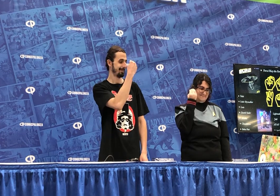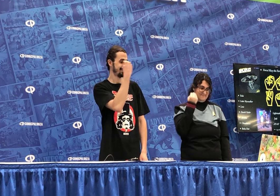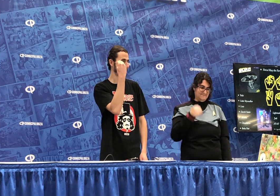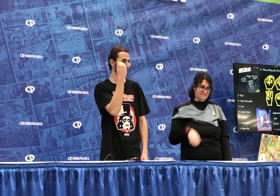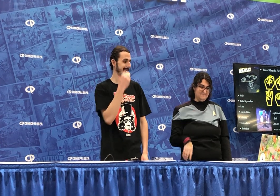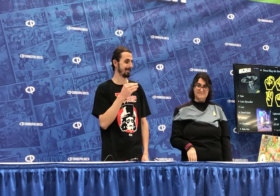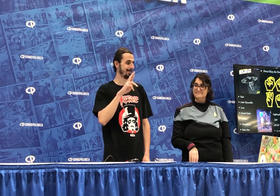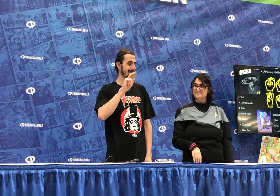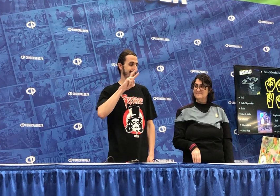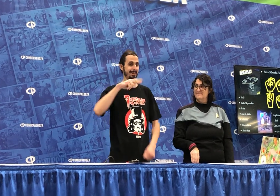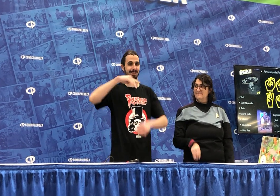Mandalorian.